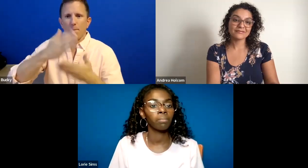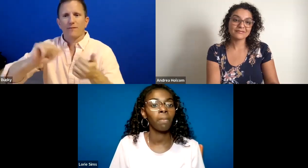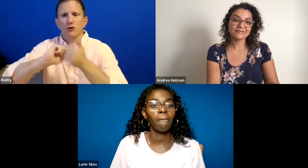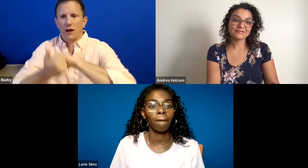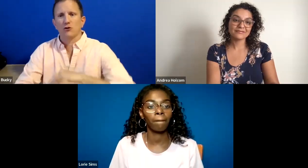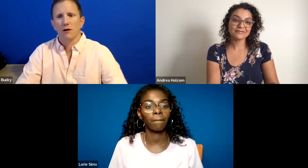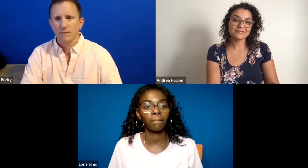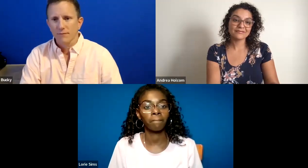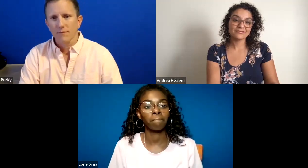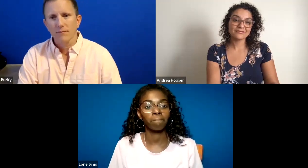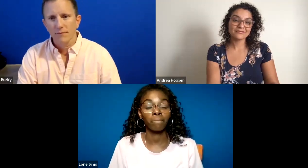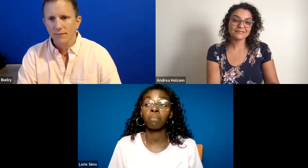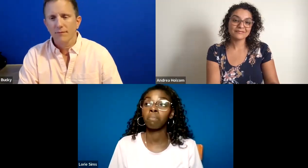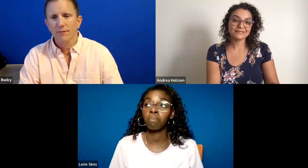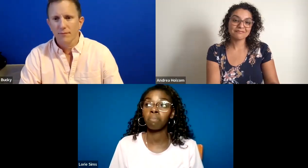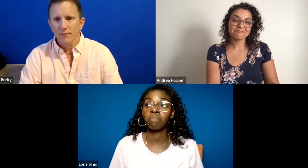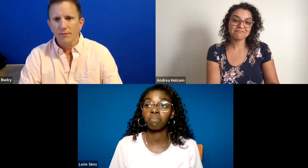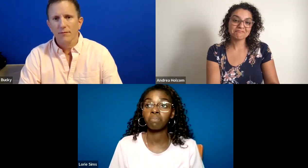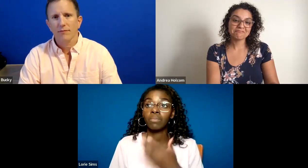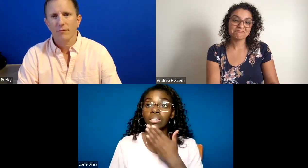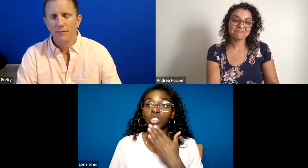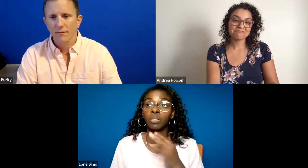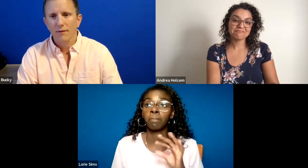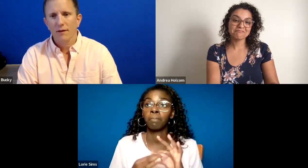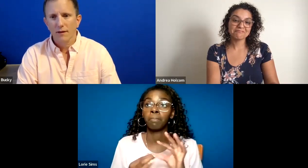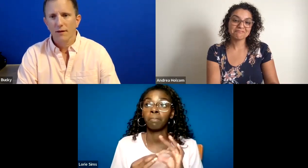they are trying to be part of change?